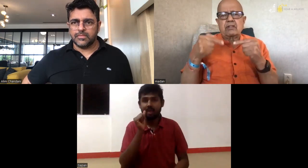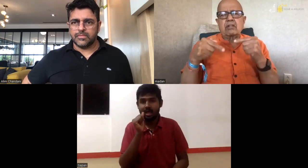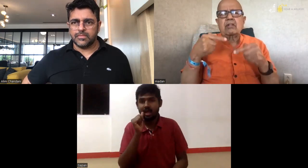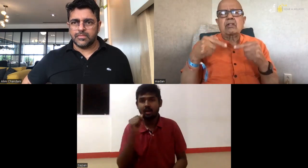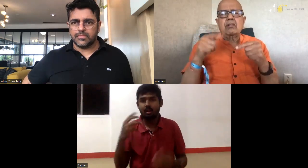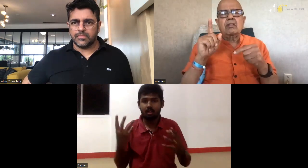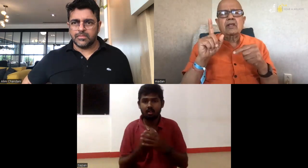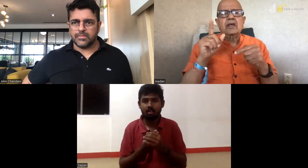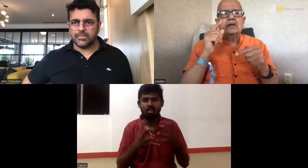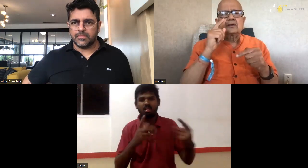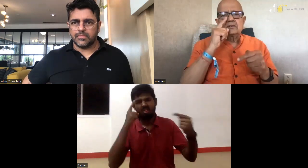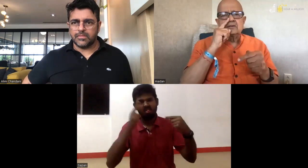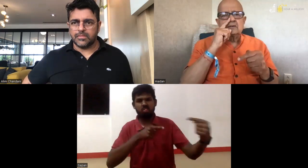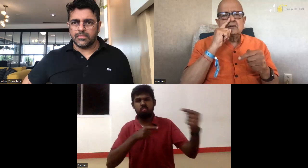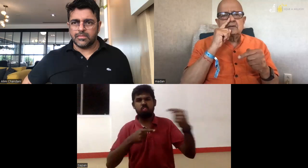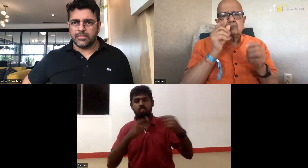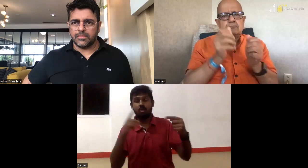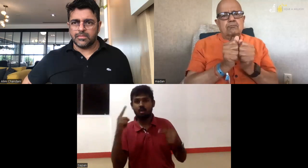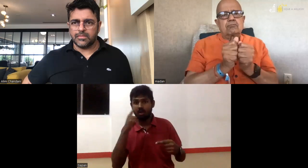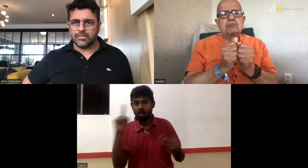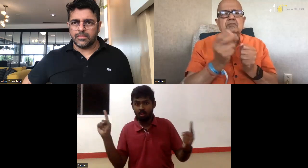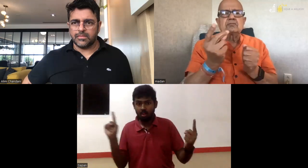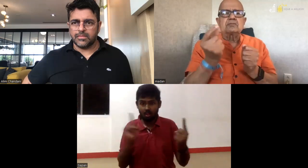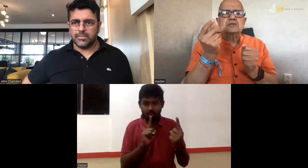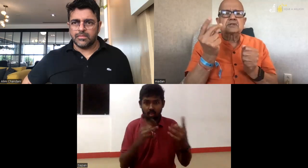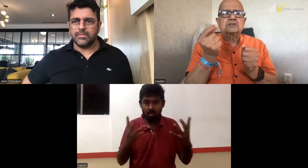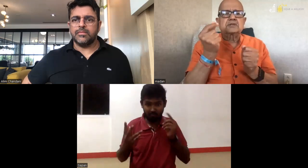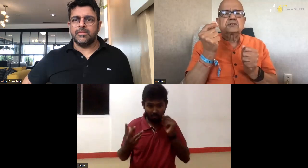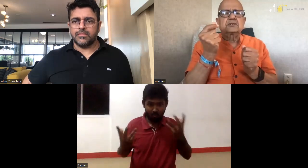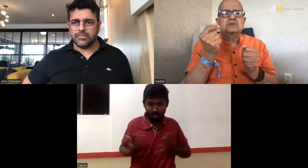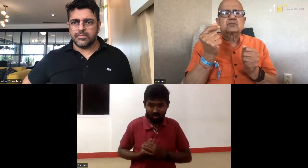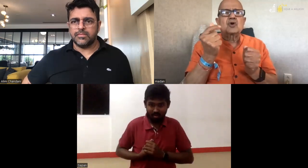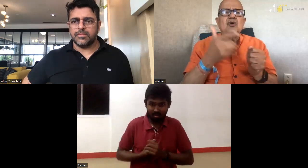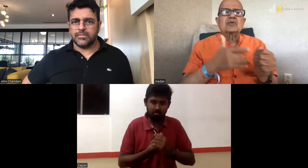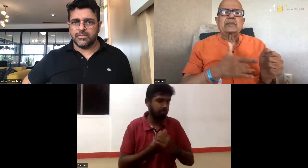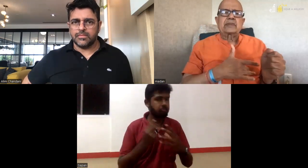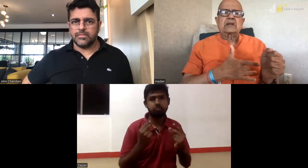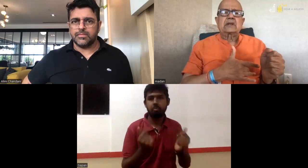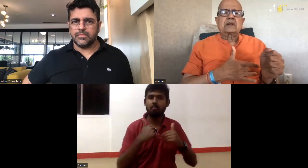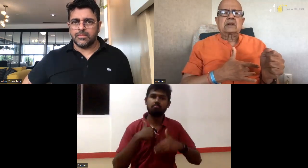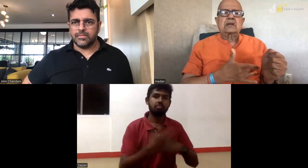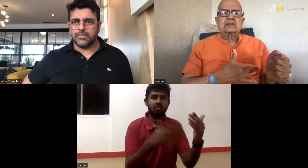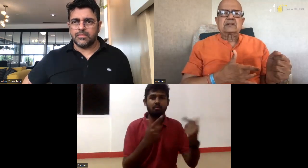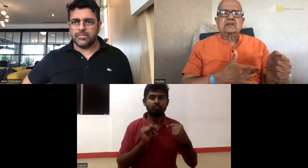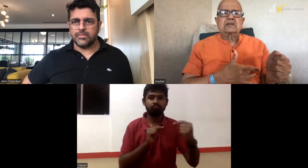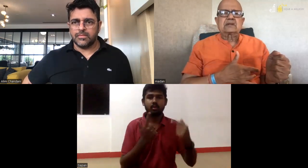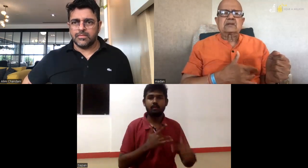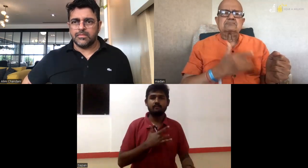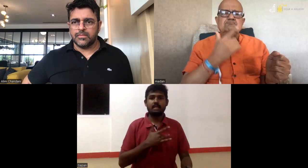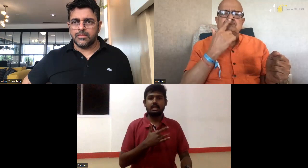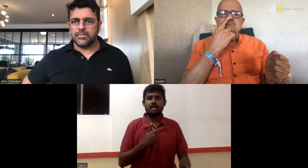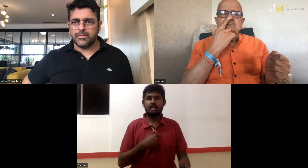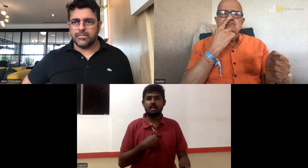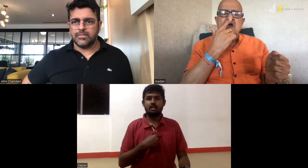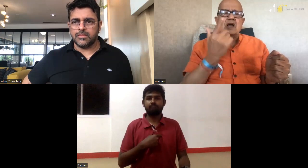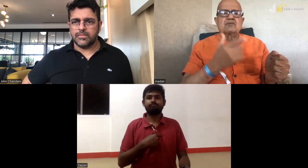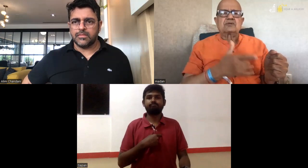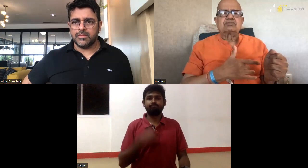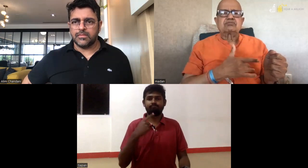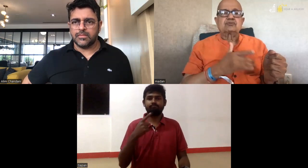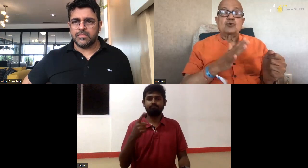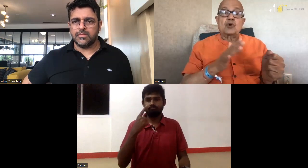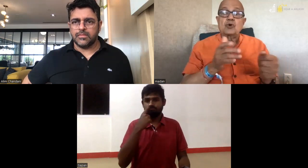also work, right? So it's nothing like, sometimes what happened, like you see that this person is working good, let's work